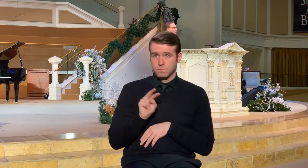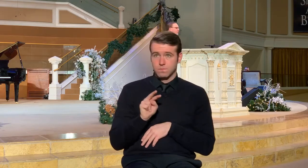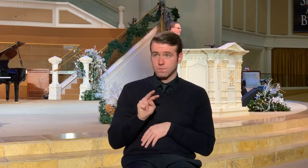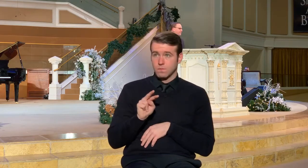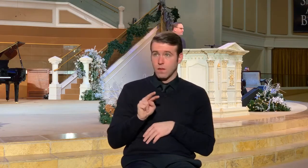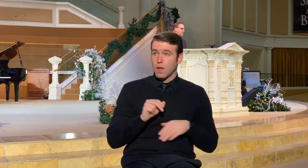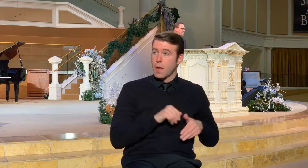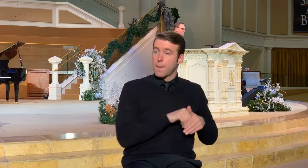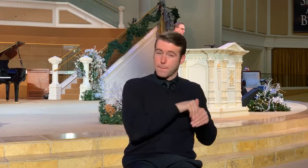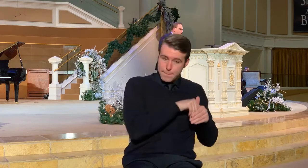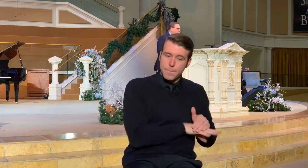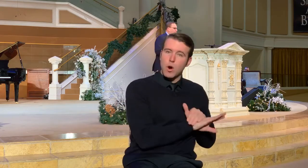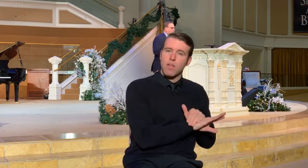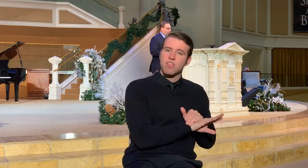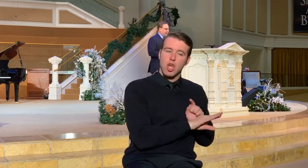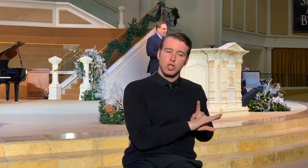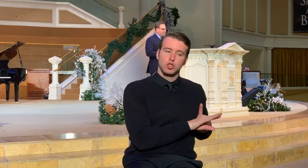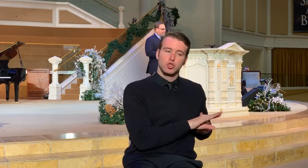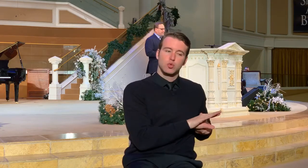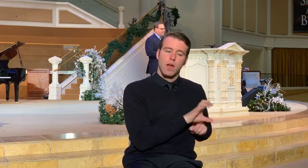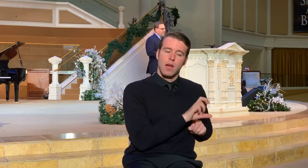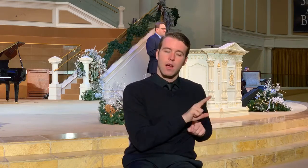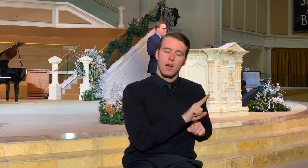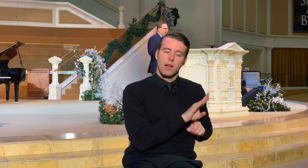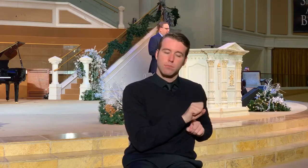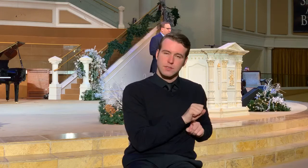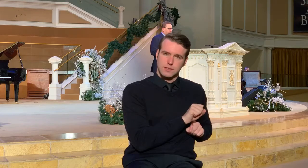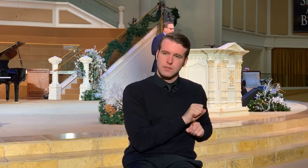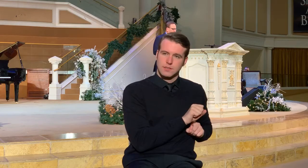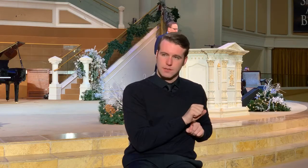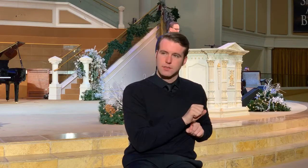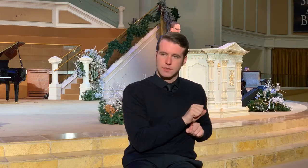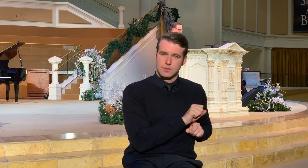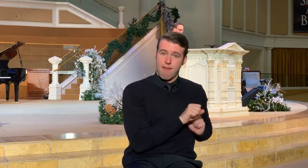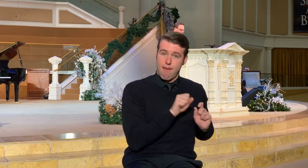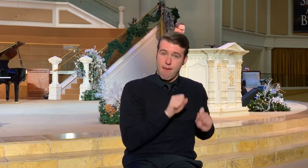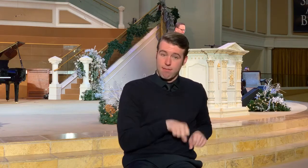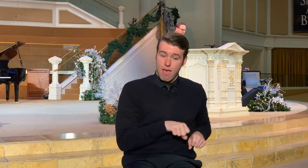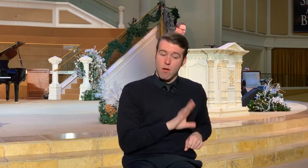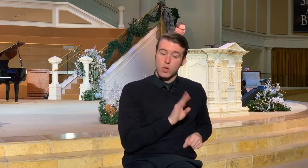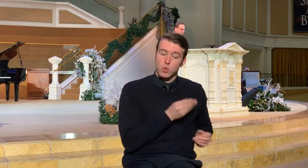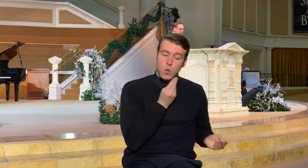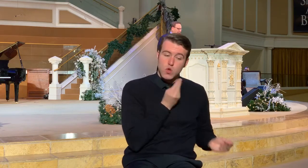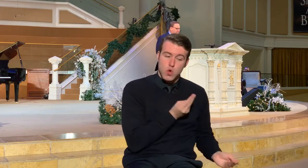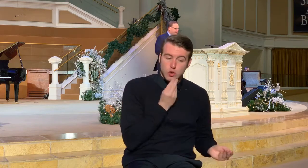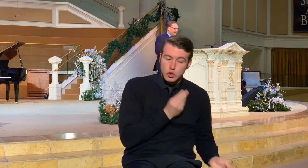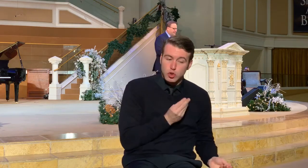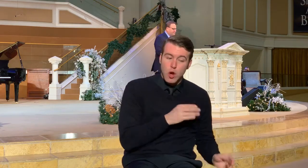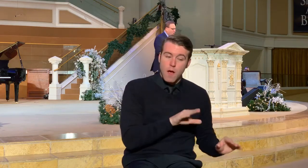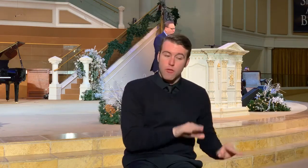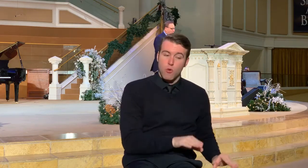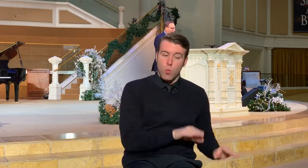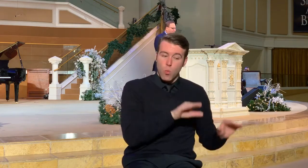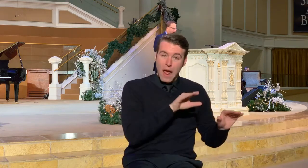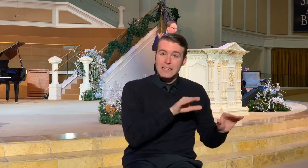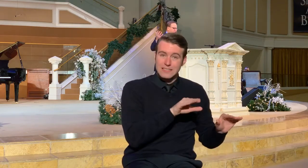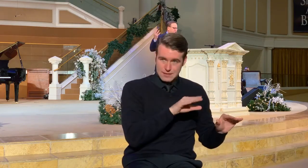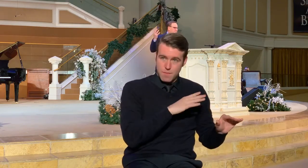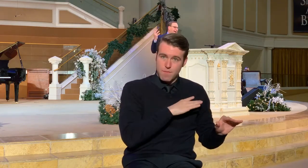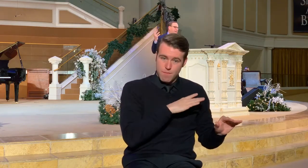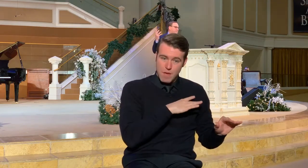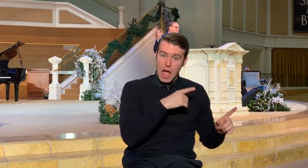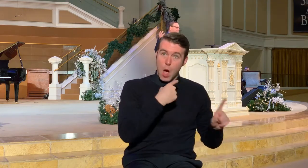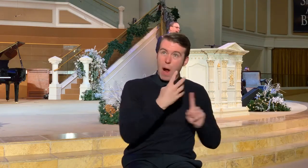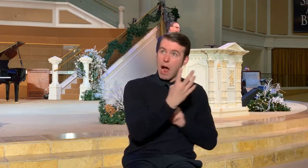give birth to her cubs. There she would nurture them and raise them while they